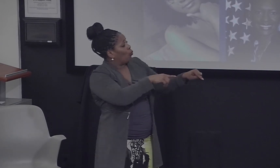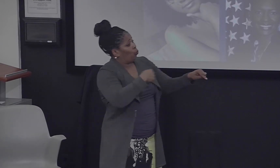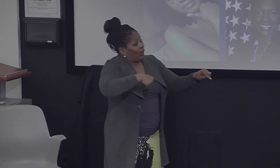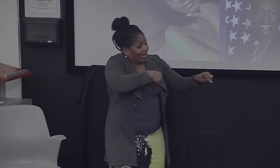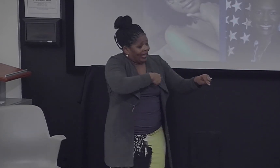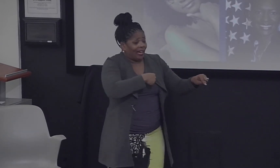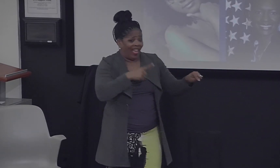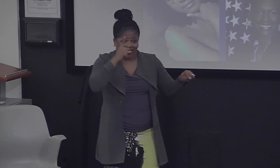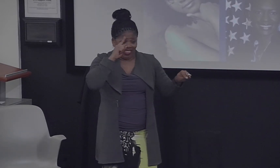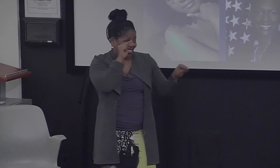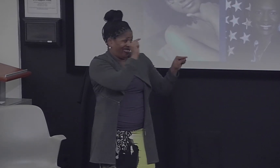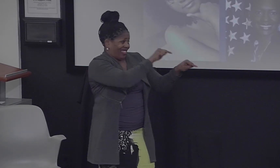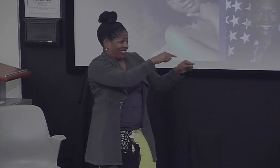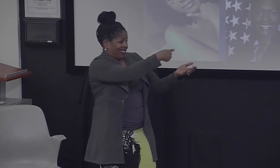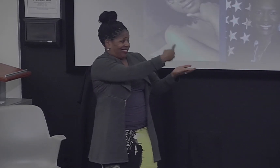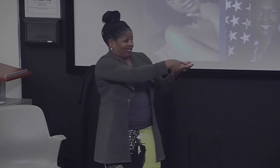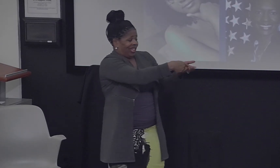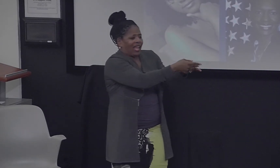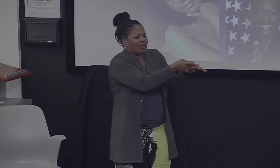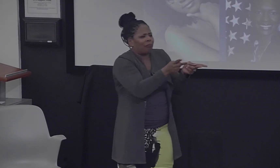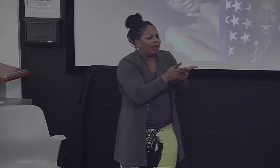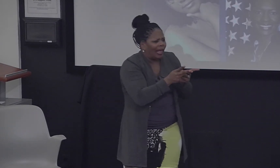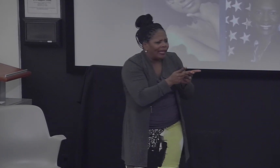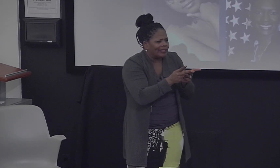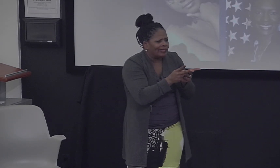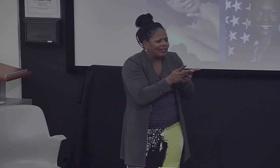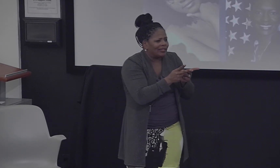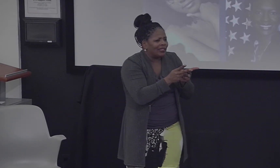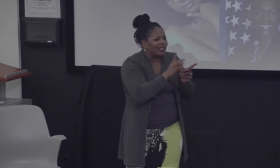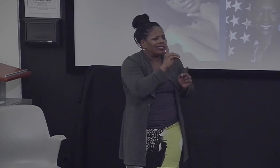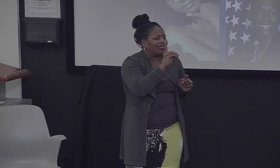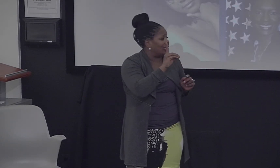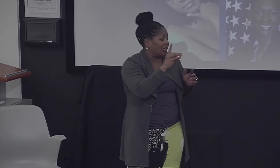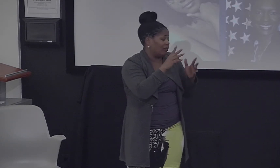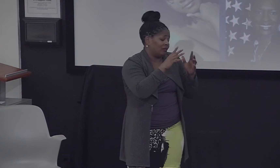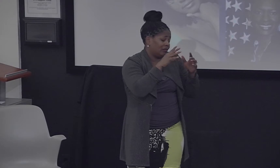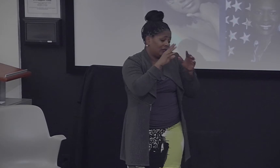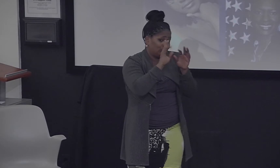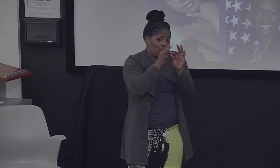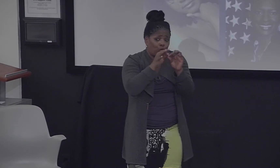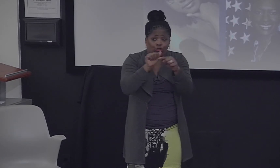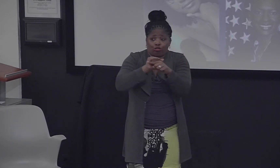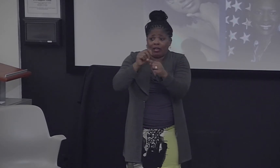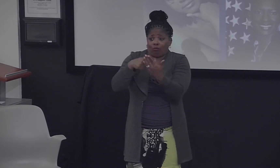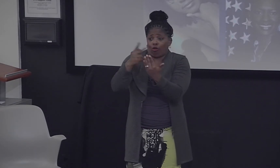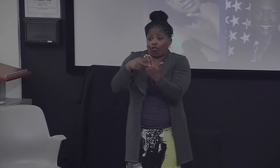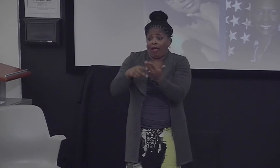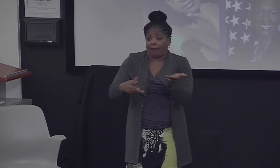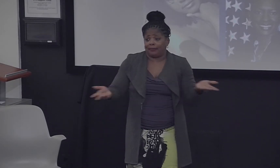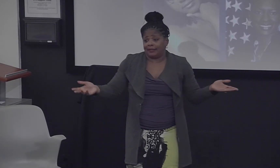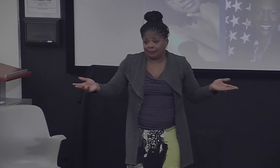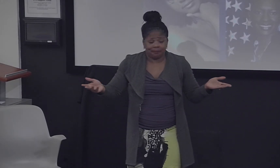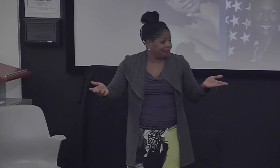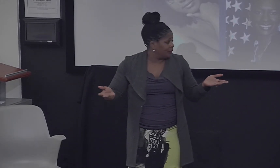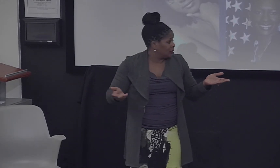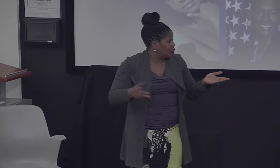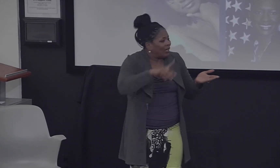the repeated cycle. So I agree exactly what you're bringing up now, that point. And this is such an important point